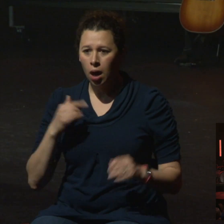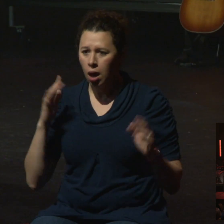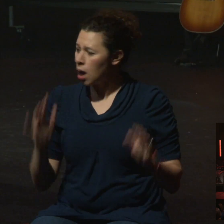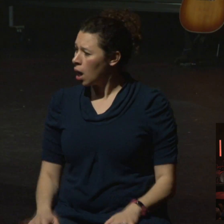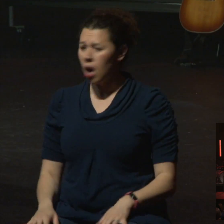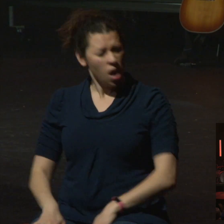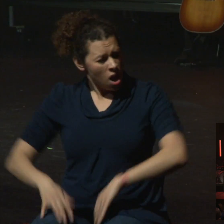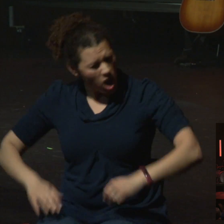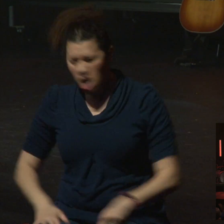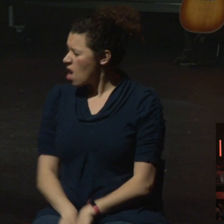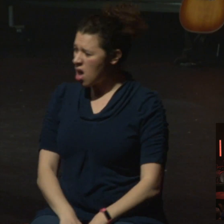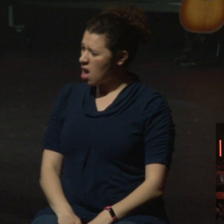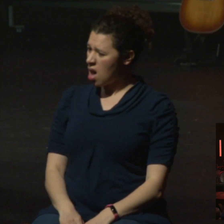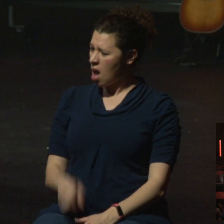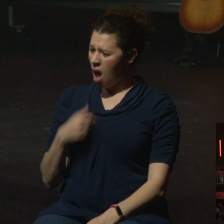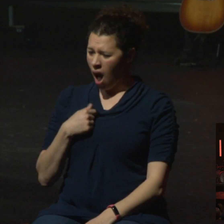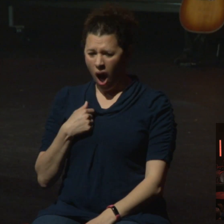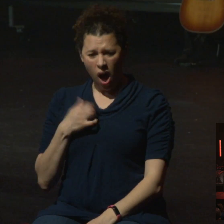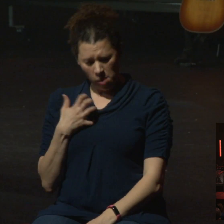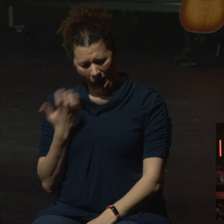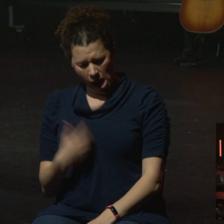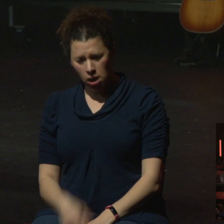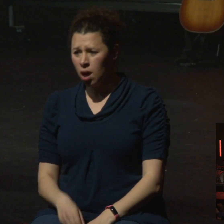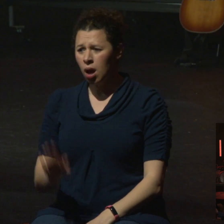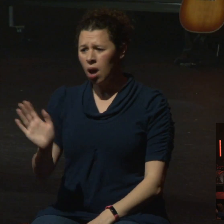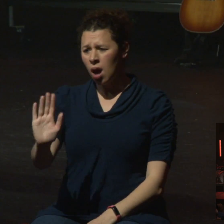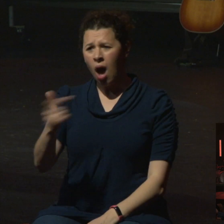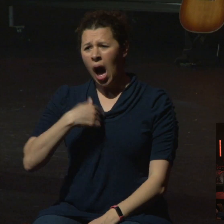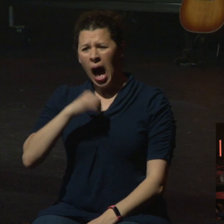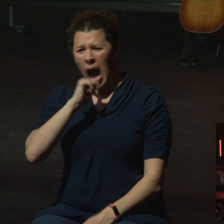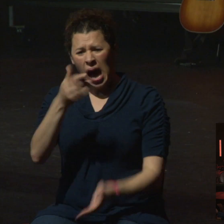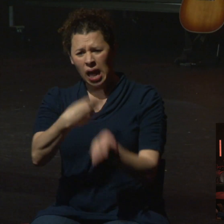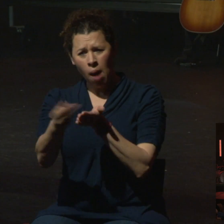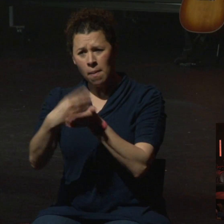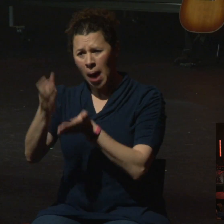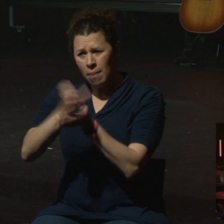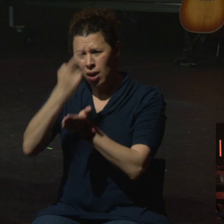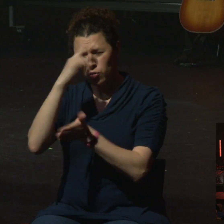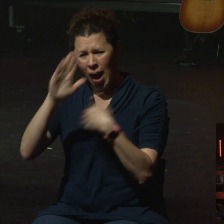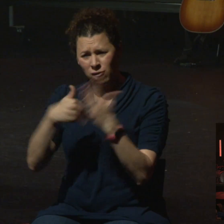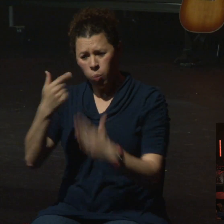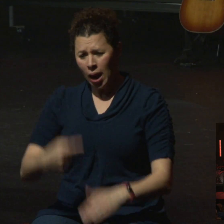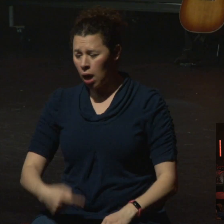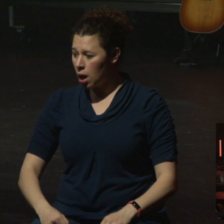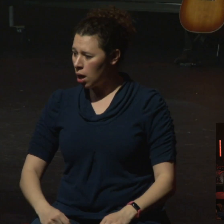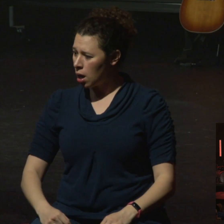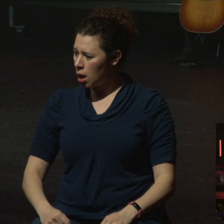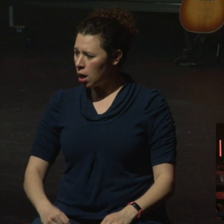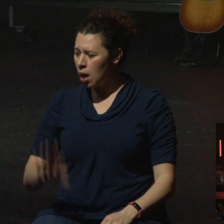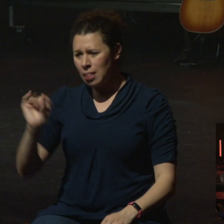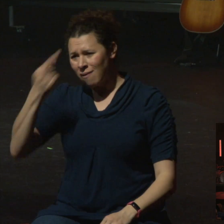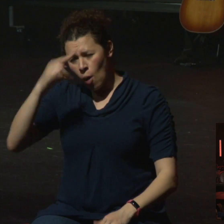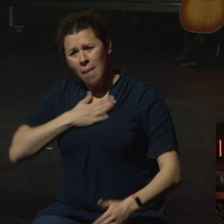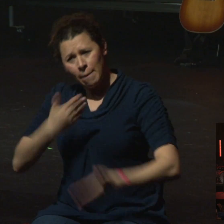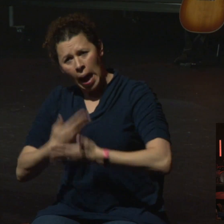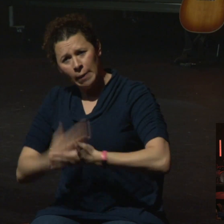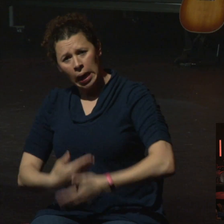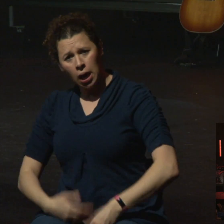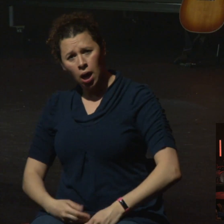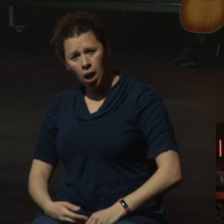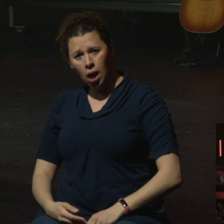hot now. I'm thinking to myself, I ain't bought them bottles for you. Bought them bottles for my baby. Hold